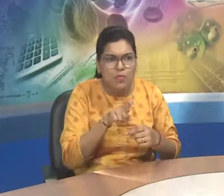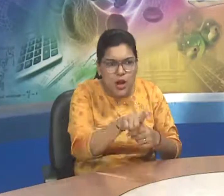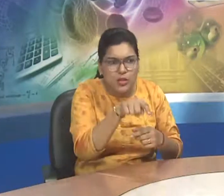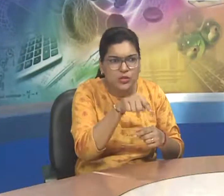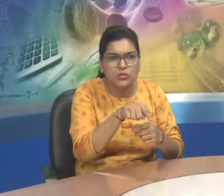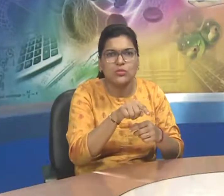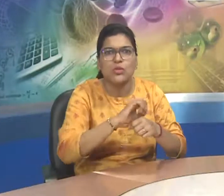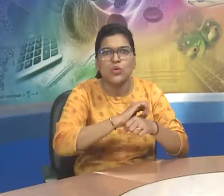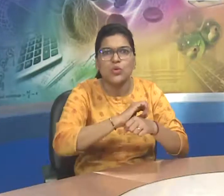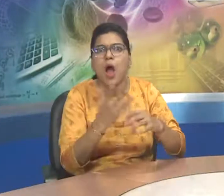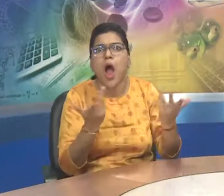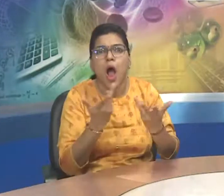of a